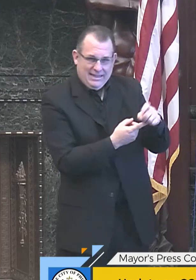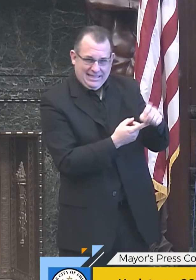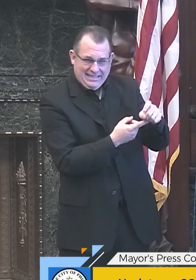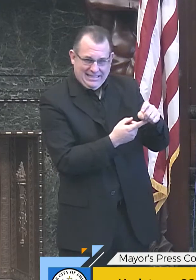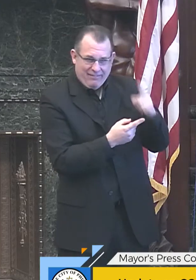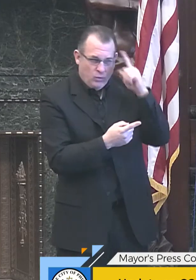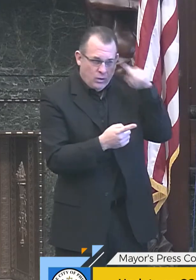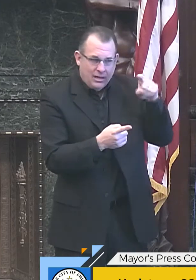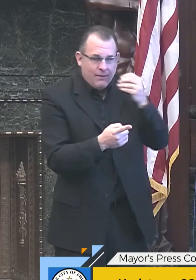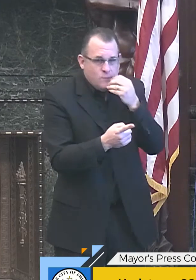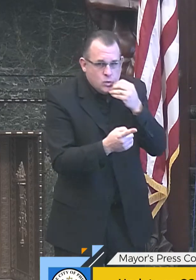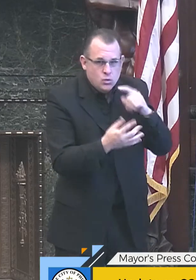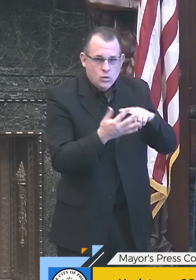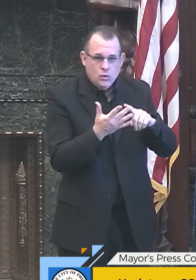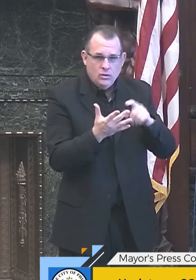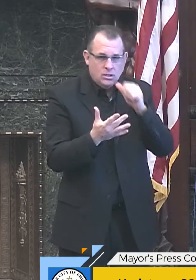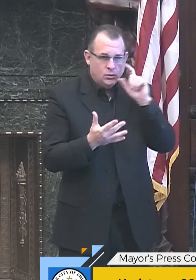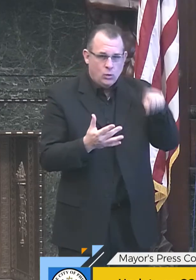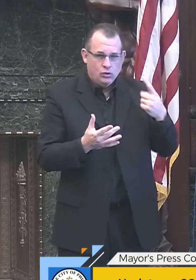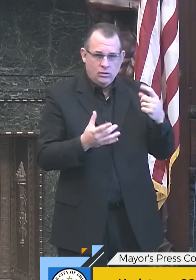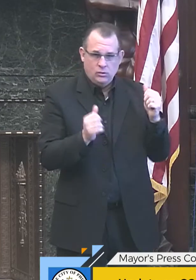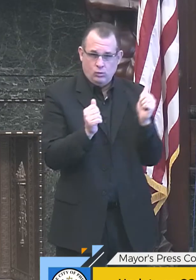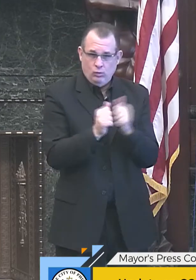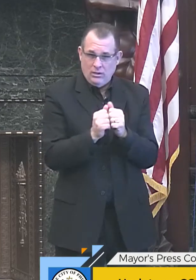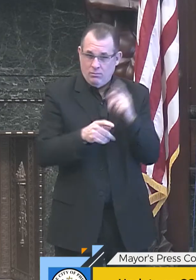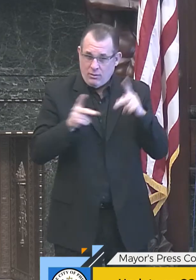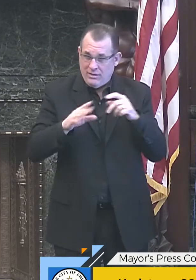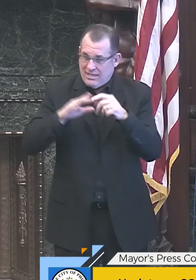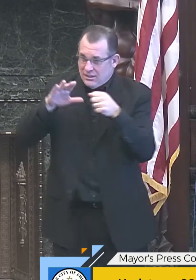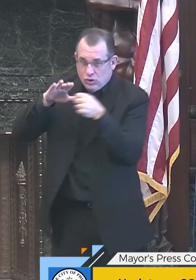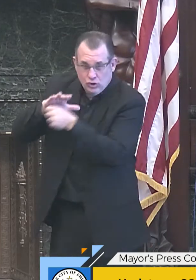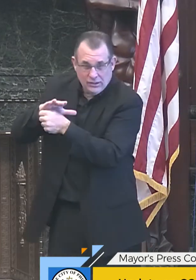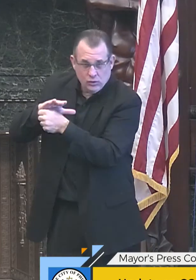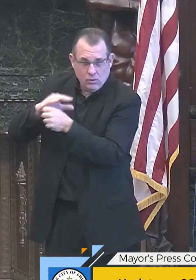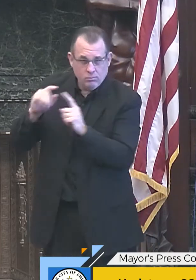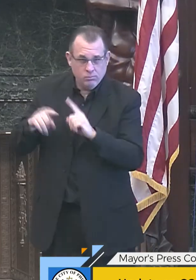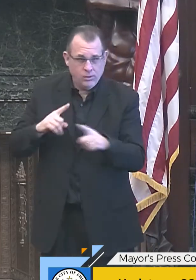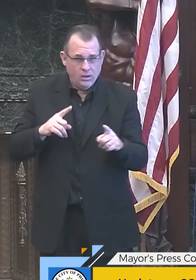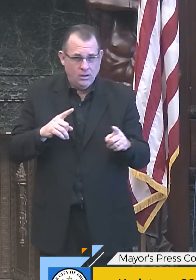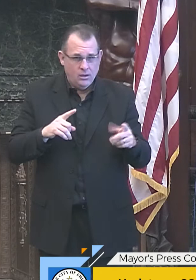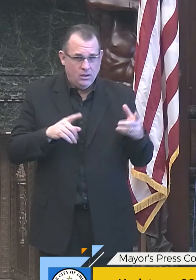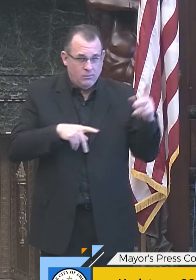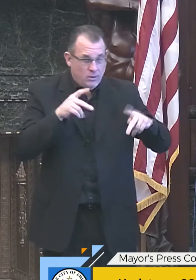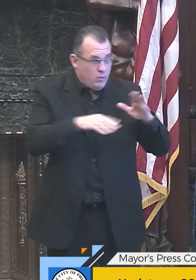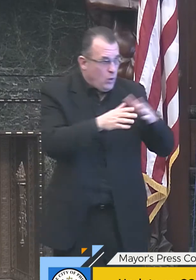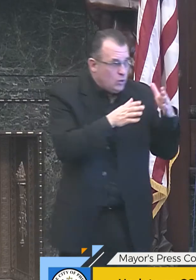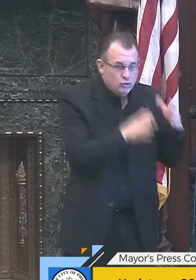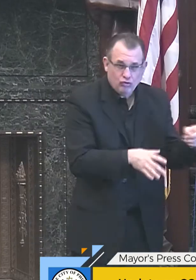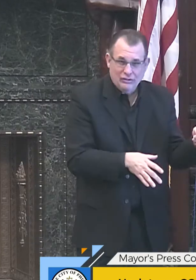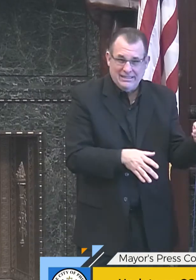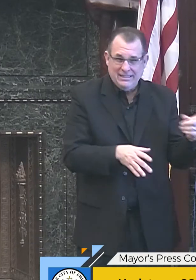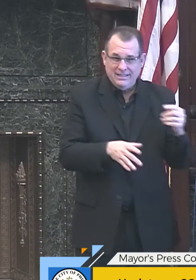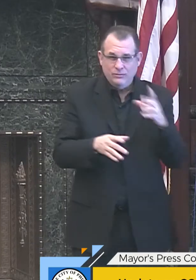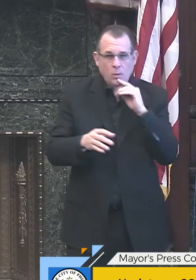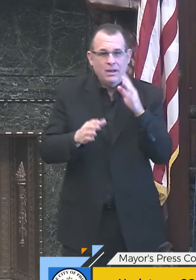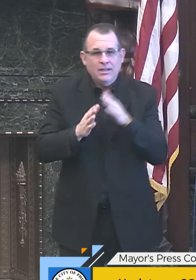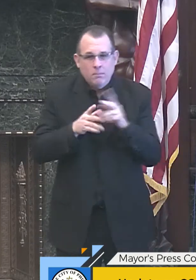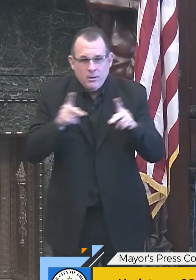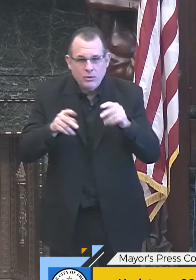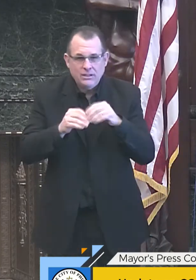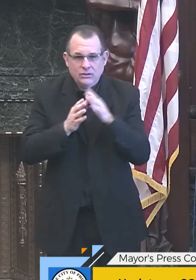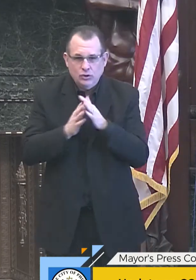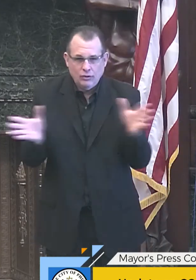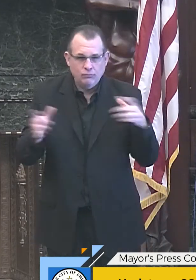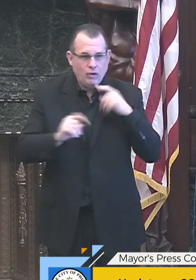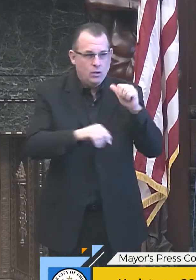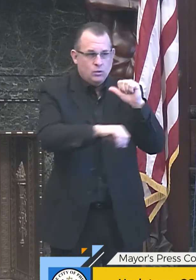and hunger, not just amongst our unsheltered, but again, amongst our general population. That's why we've stood up, 40 general food